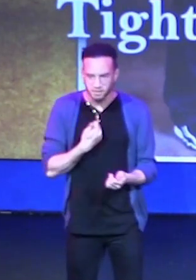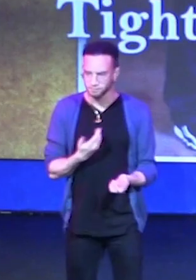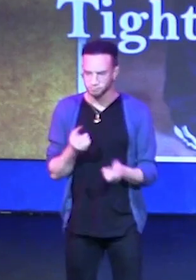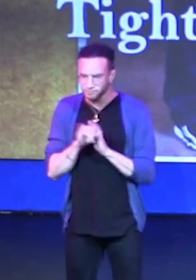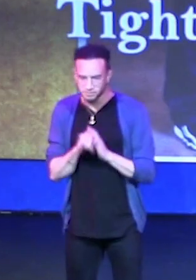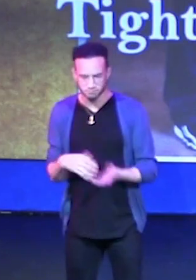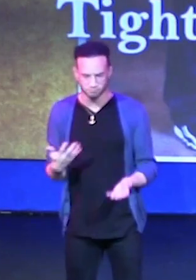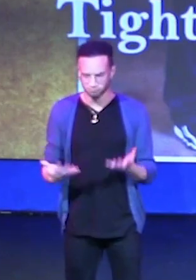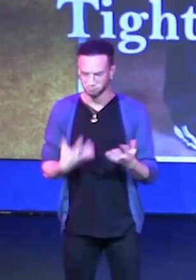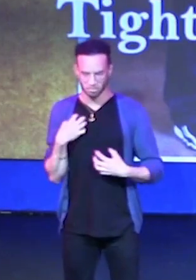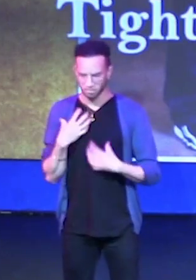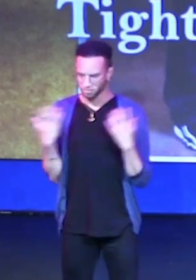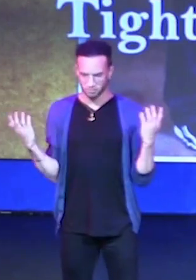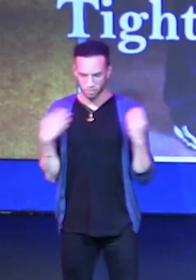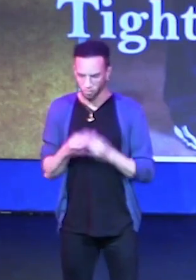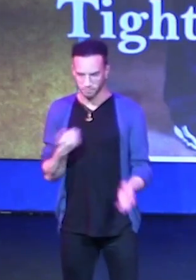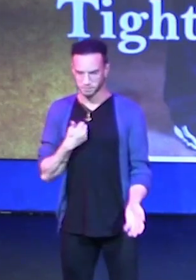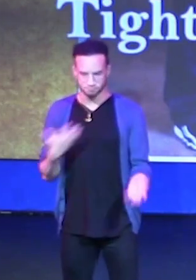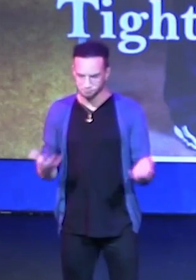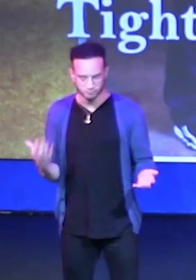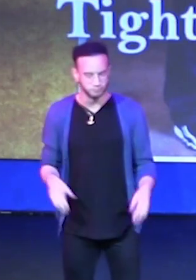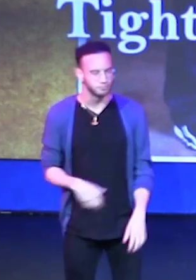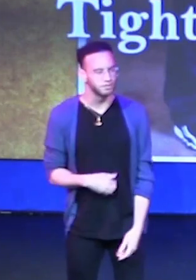miscommunication. I was trying to figure out who I was through those experiences.